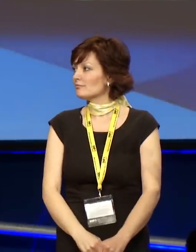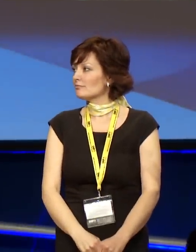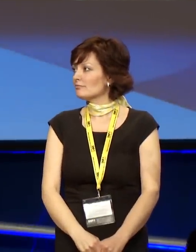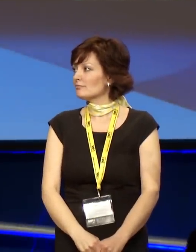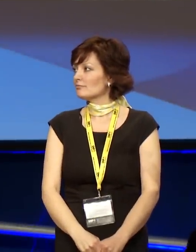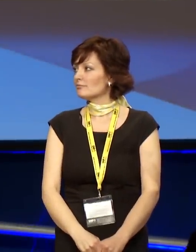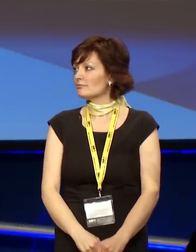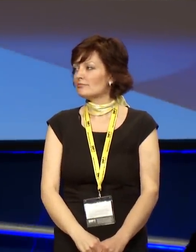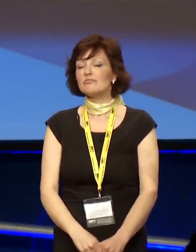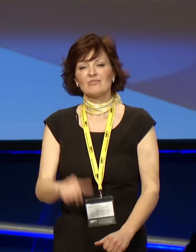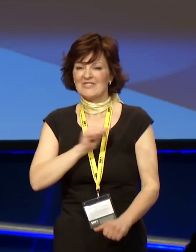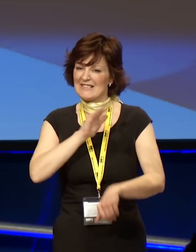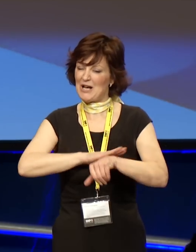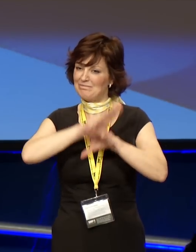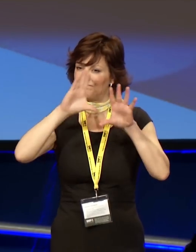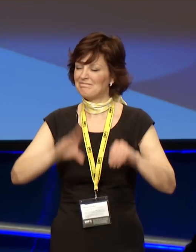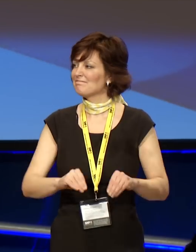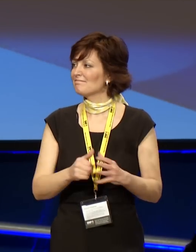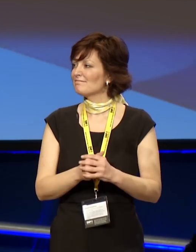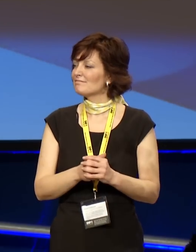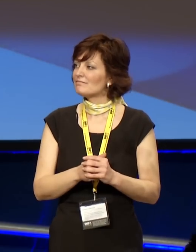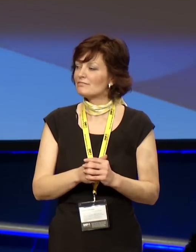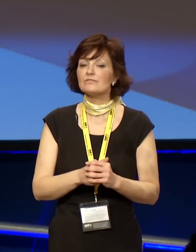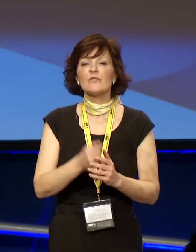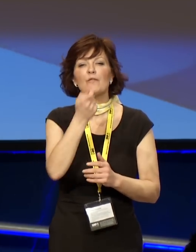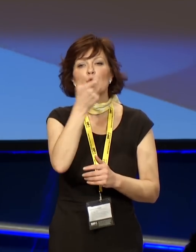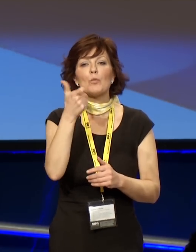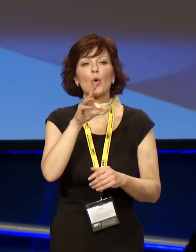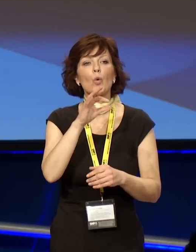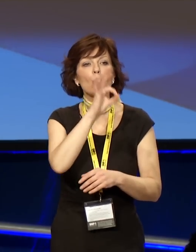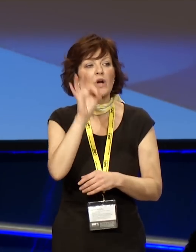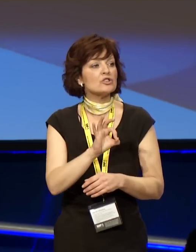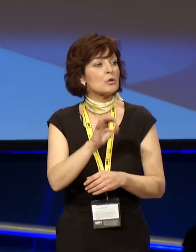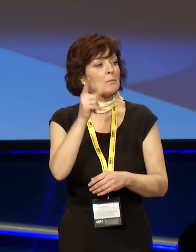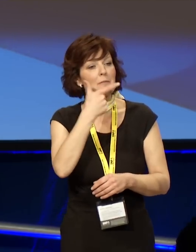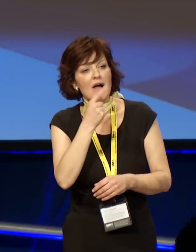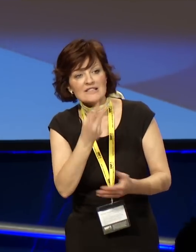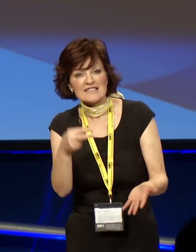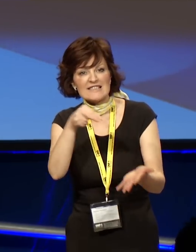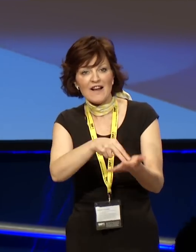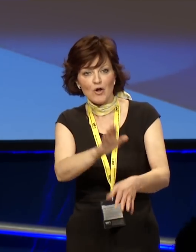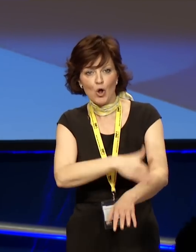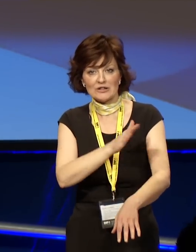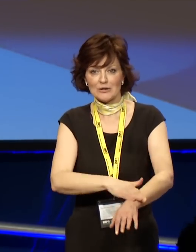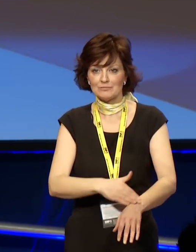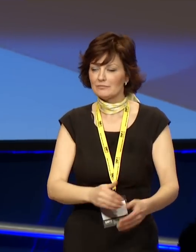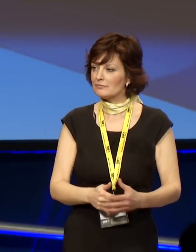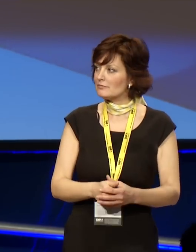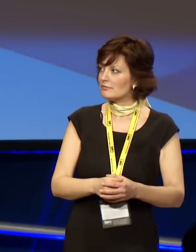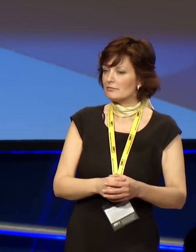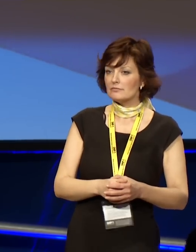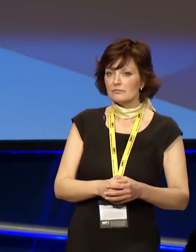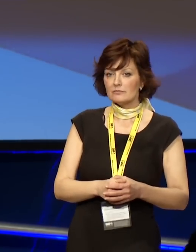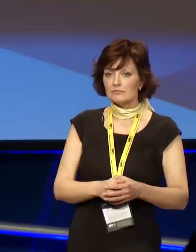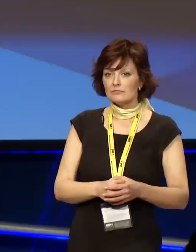We're rapidly running out of time. I'm probably going to be able to take about three more questions. A gentleman over there who was standing for some time. There is a